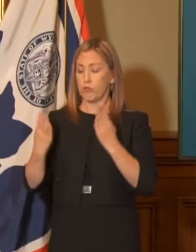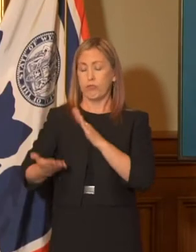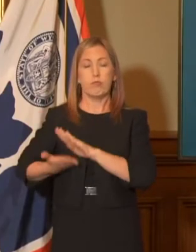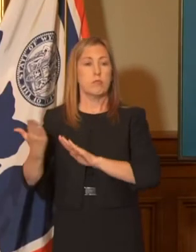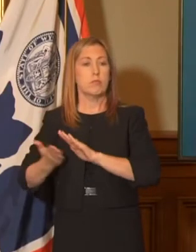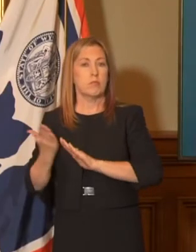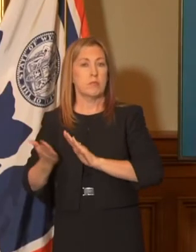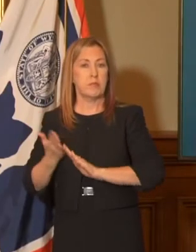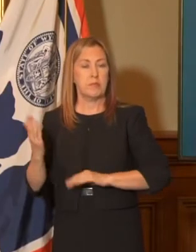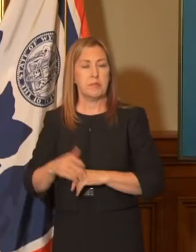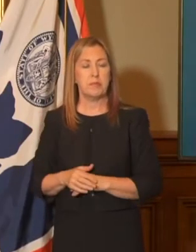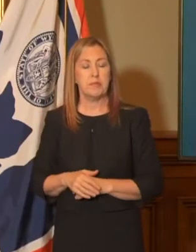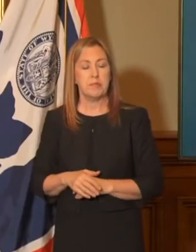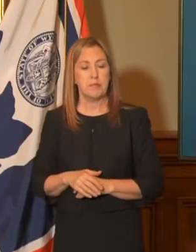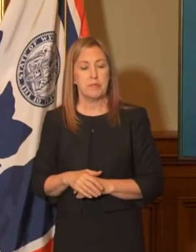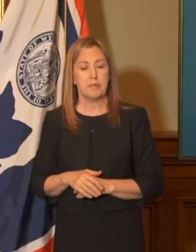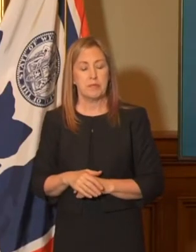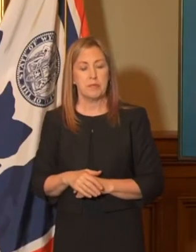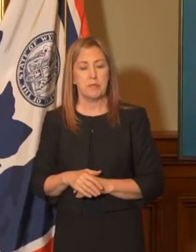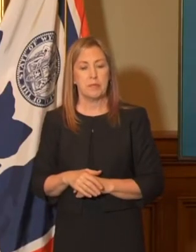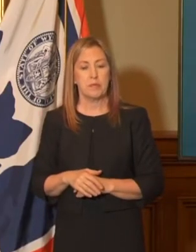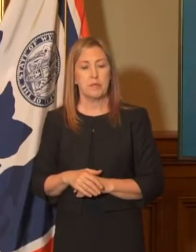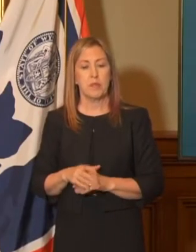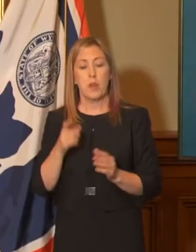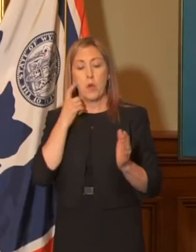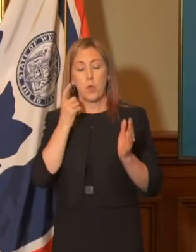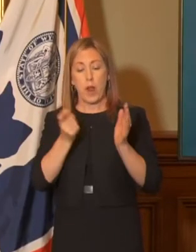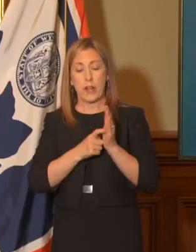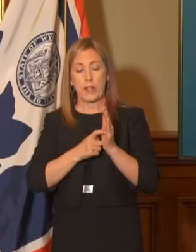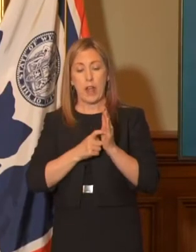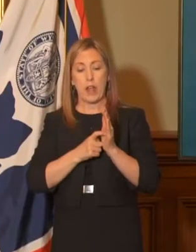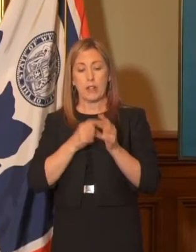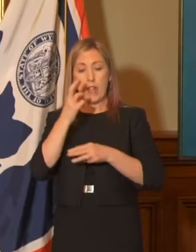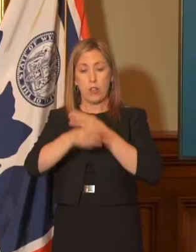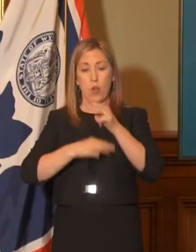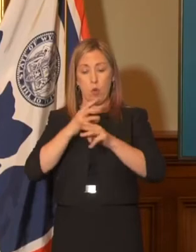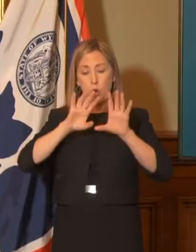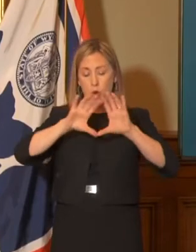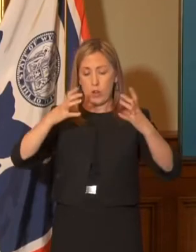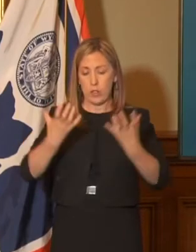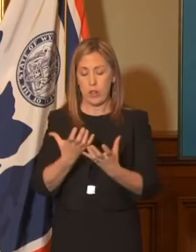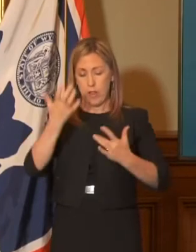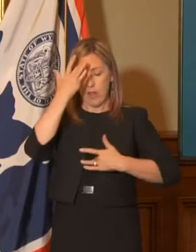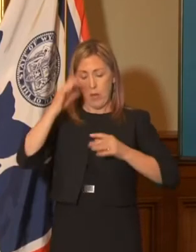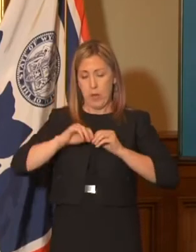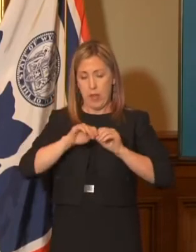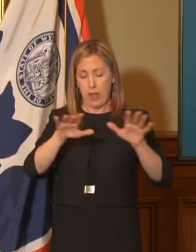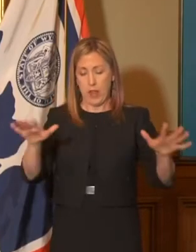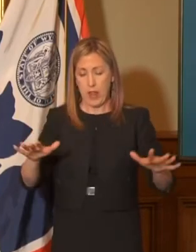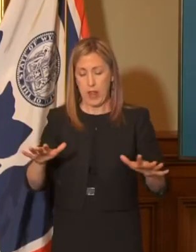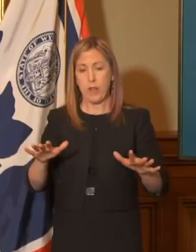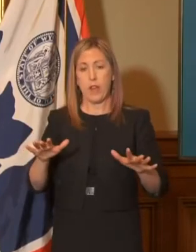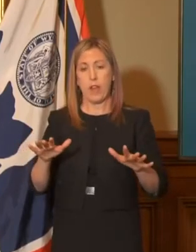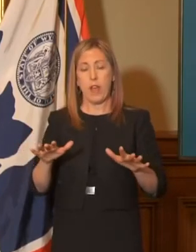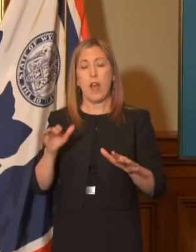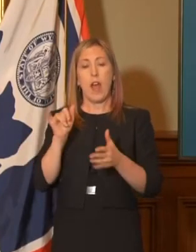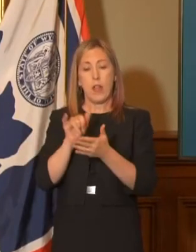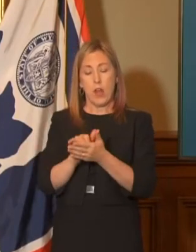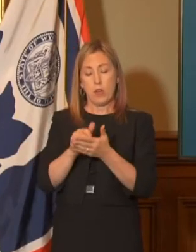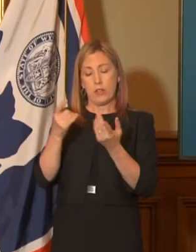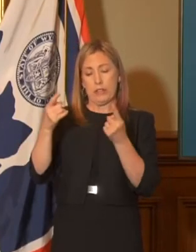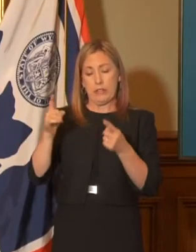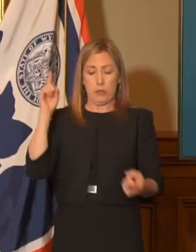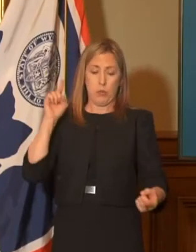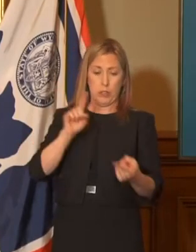But recognizing that the combination of global pandemic and local measures had severely reduced economic activity,